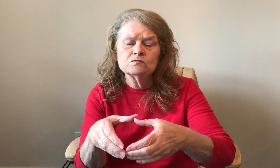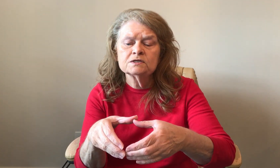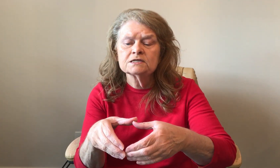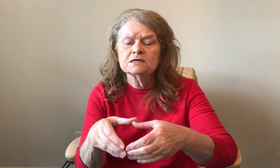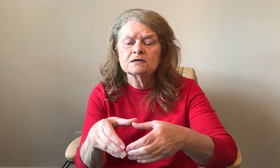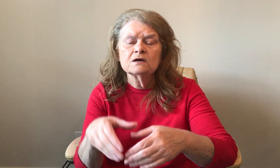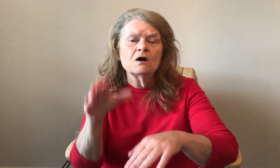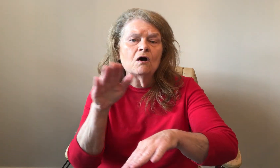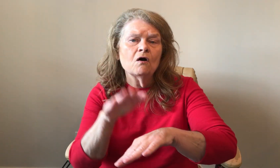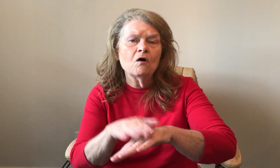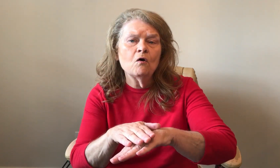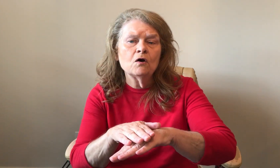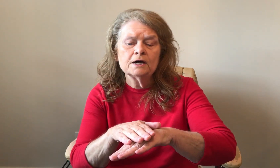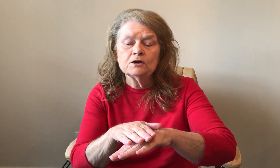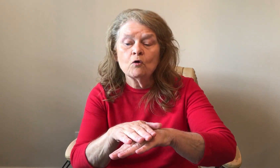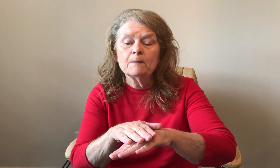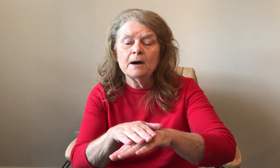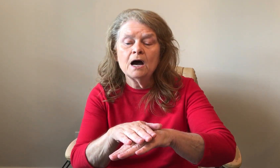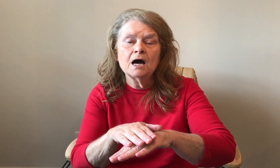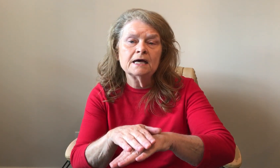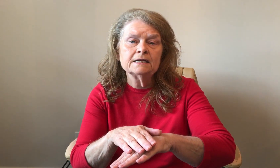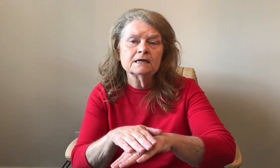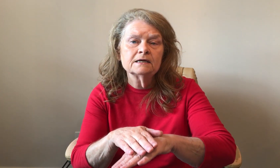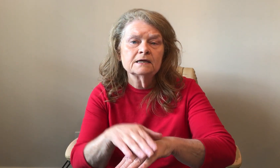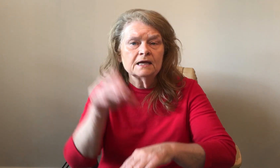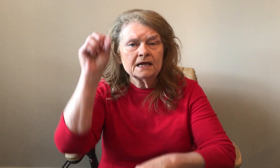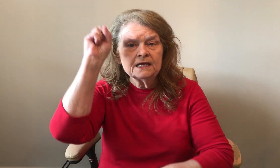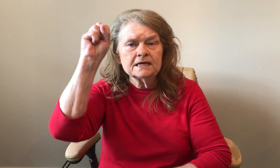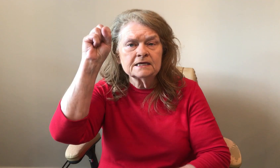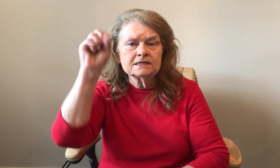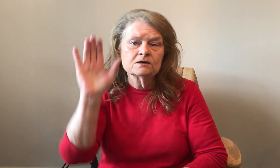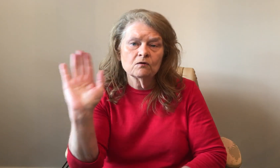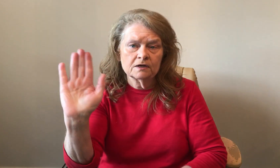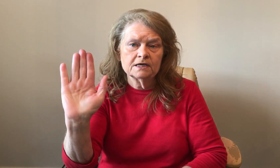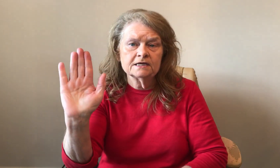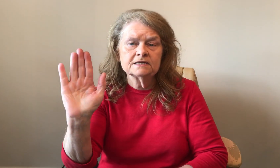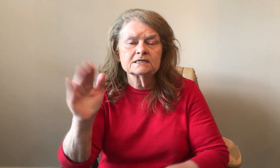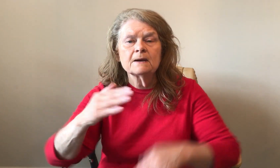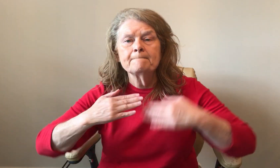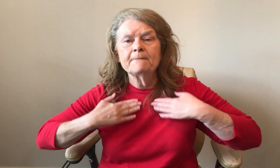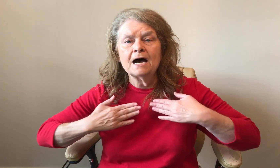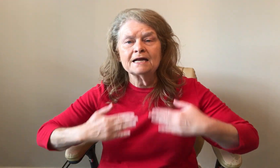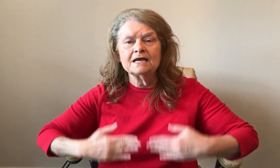stones on or upon his or his body.